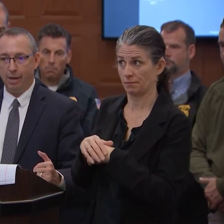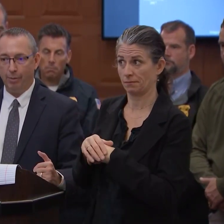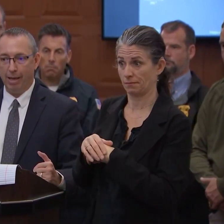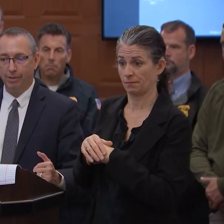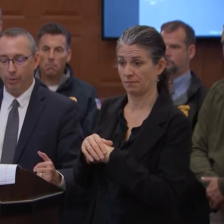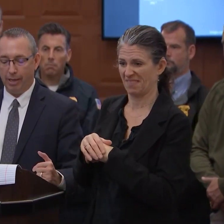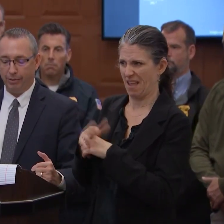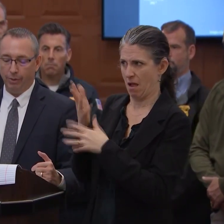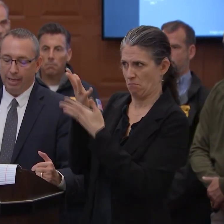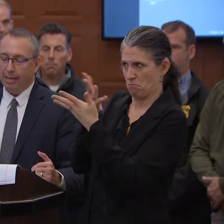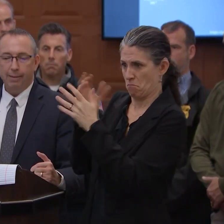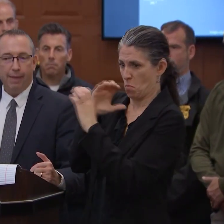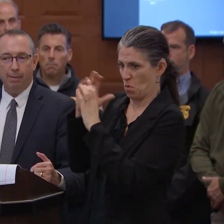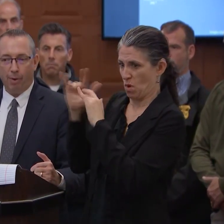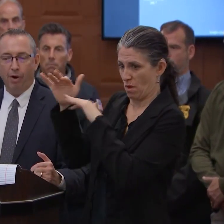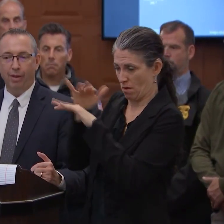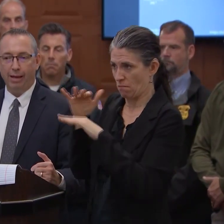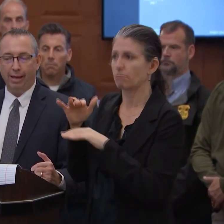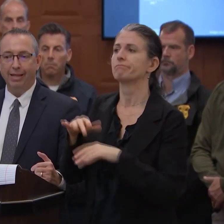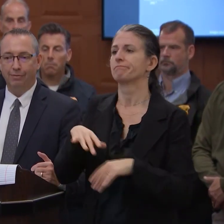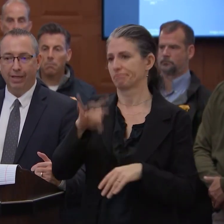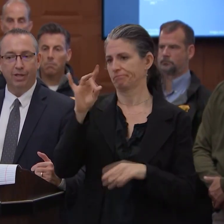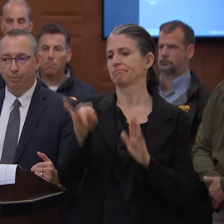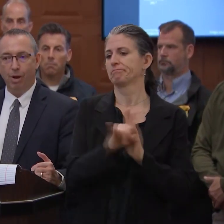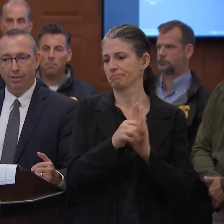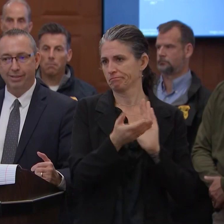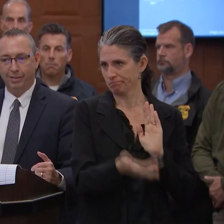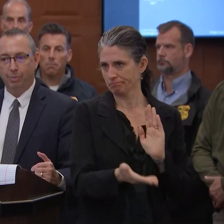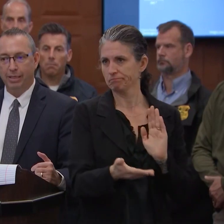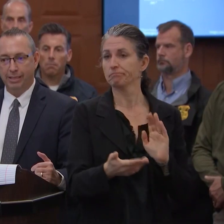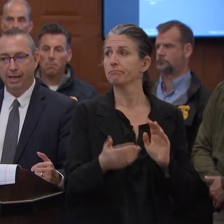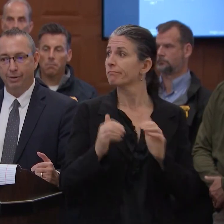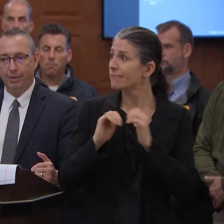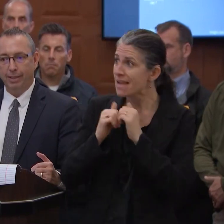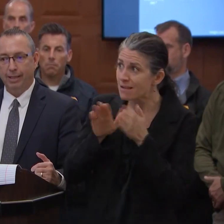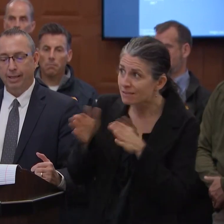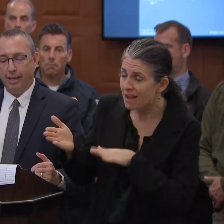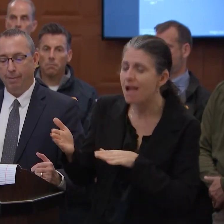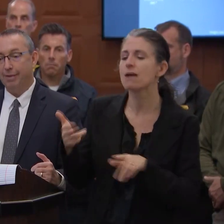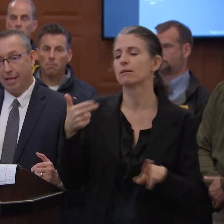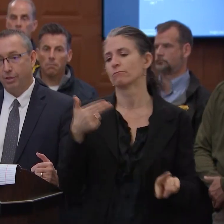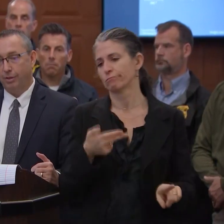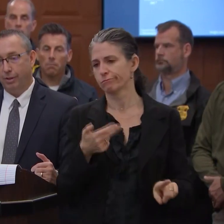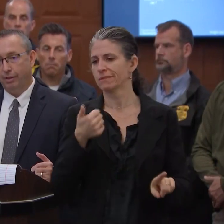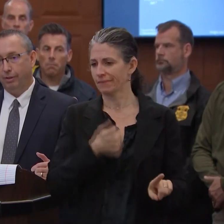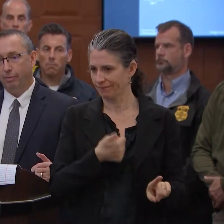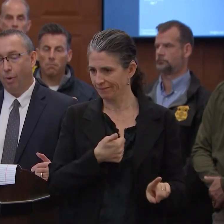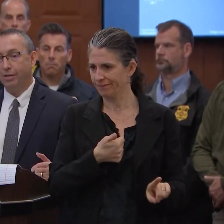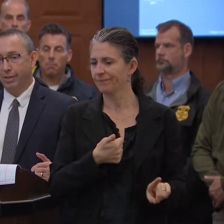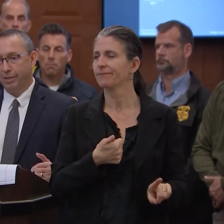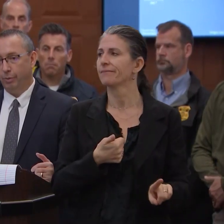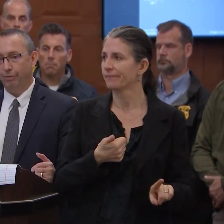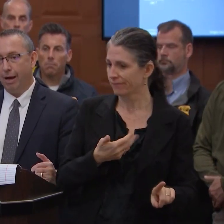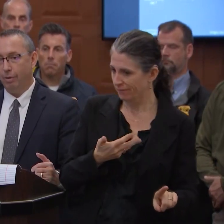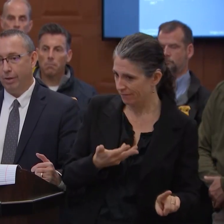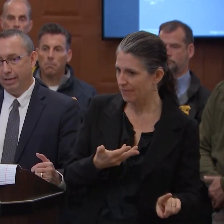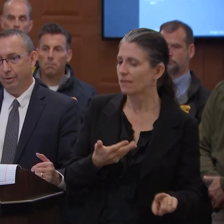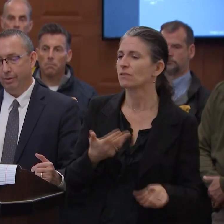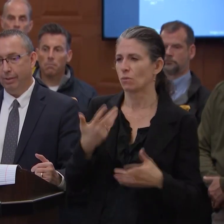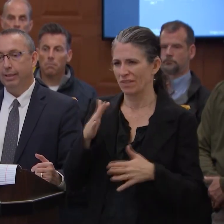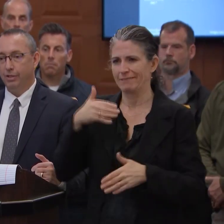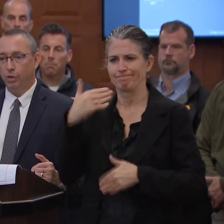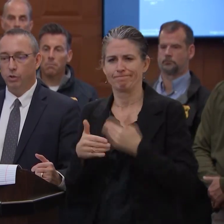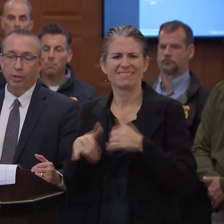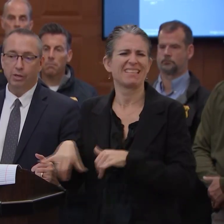this is how he passed away. So that part of that identification process is pretty standard, and that's the process that we followed